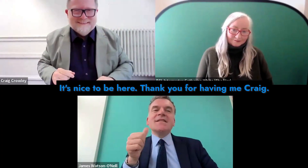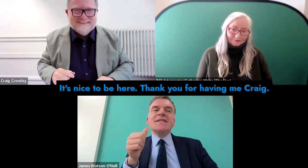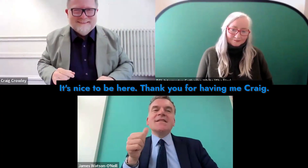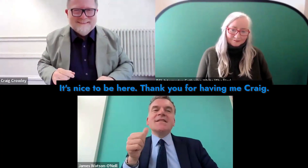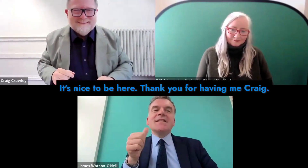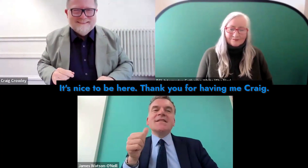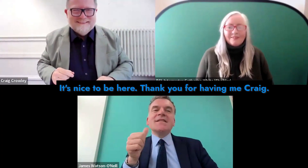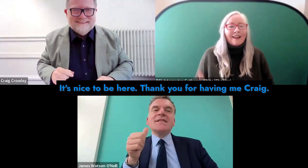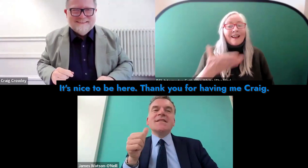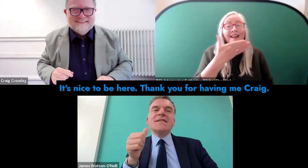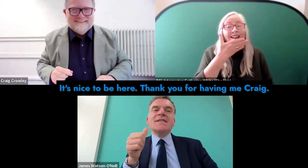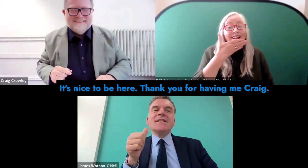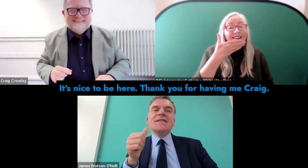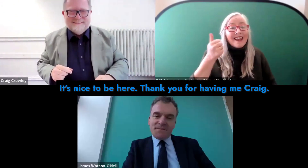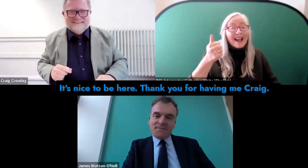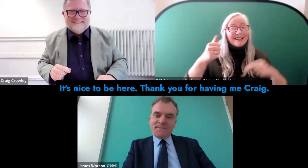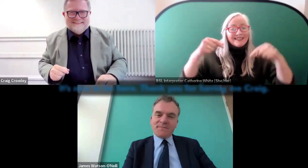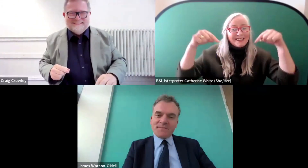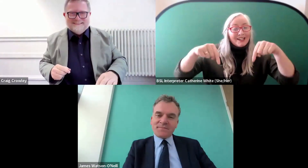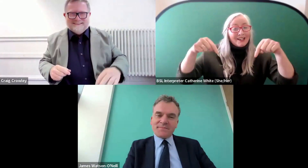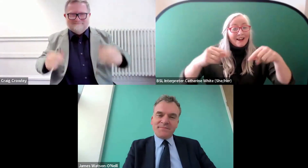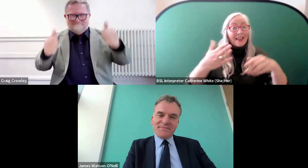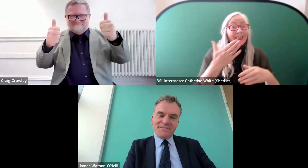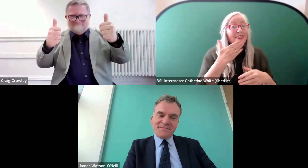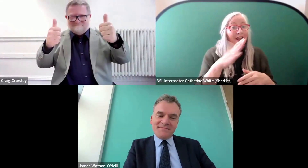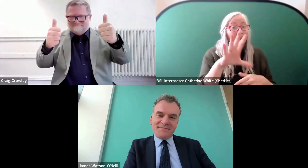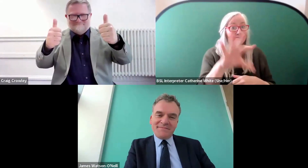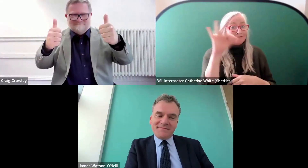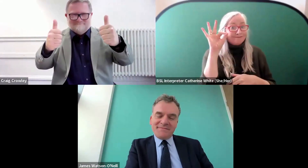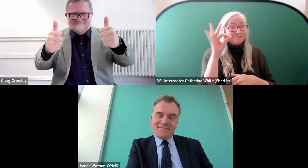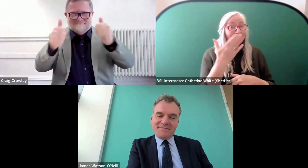It's nice to be here. Thank you for having me, Craig.